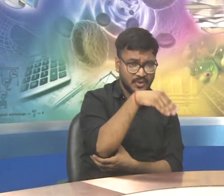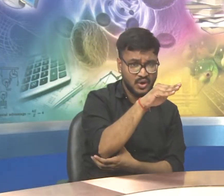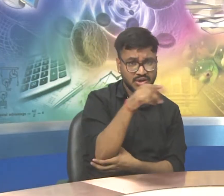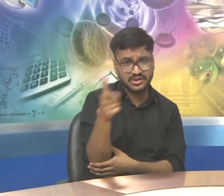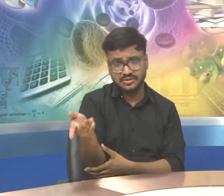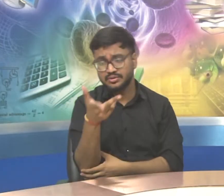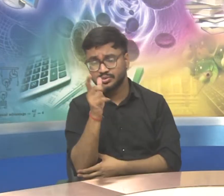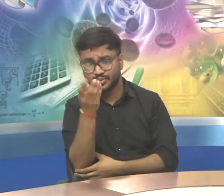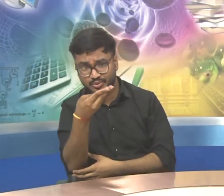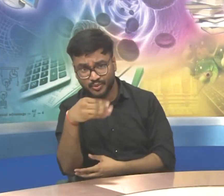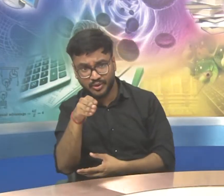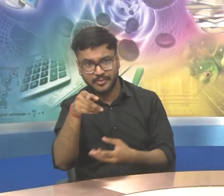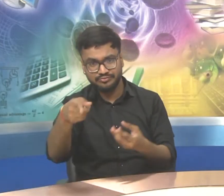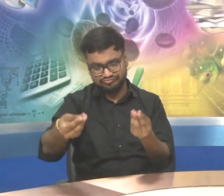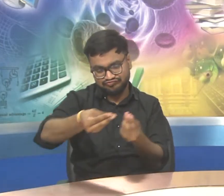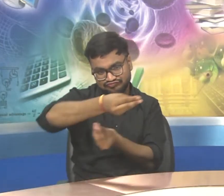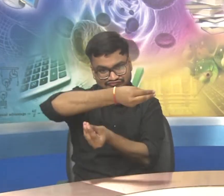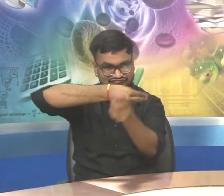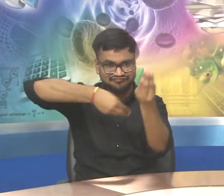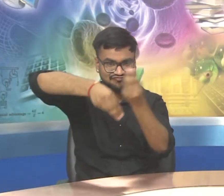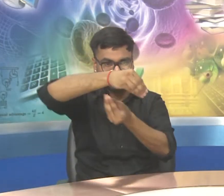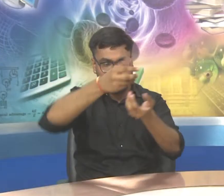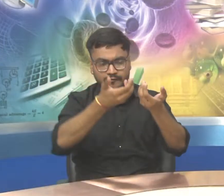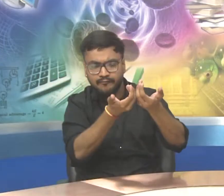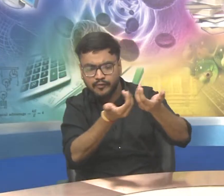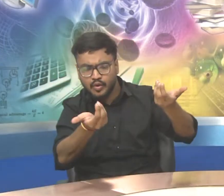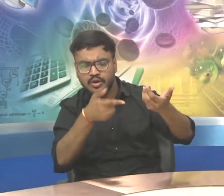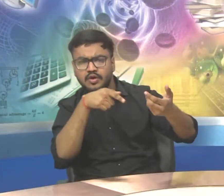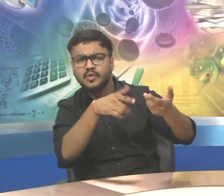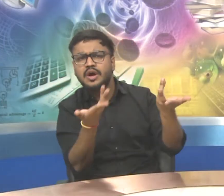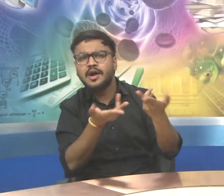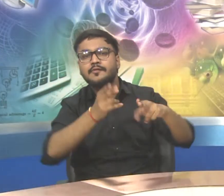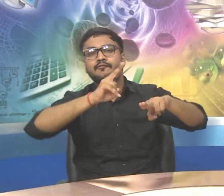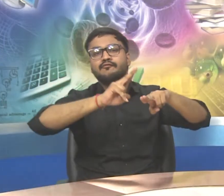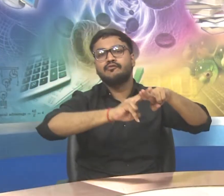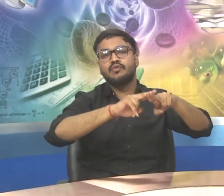water using separating funnel. How it works?